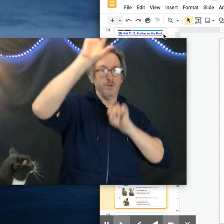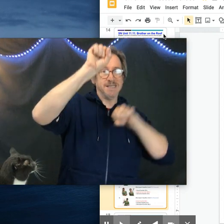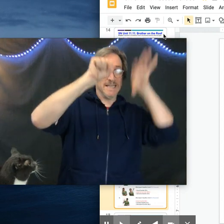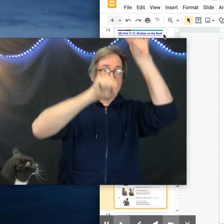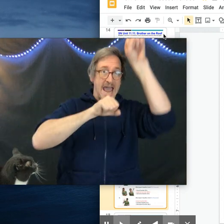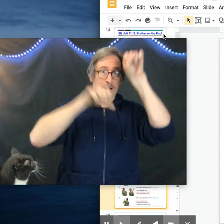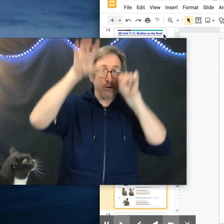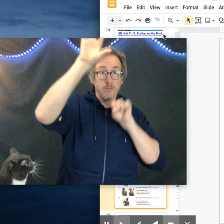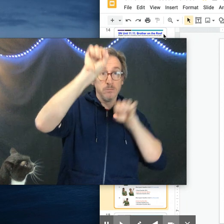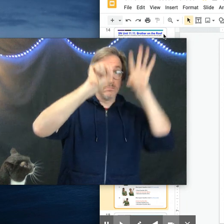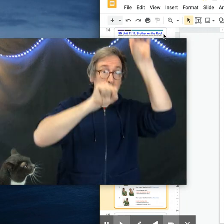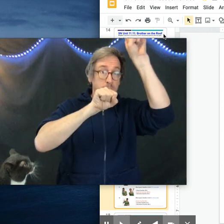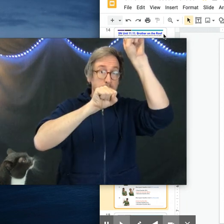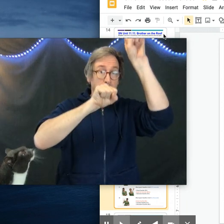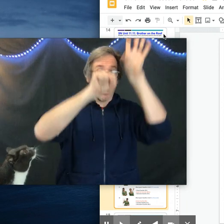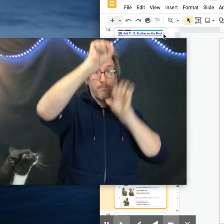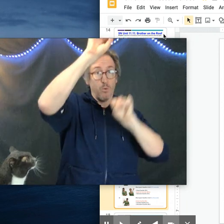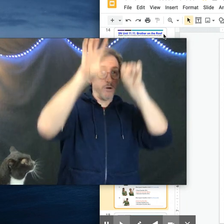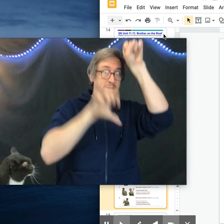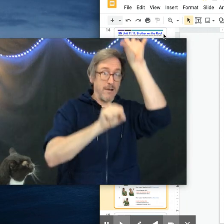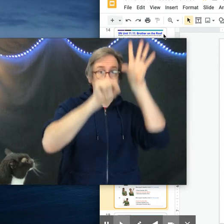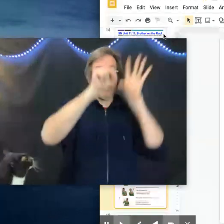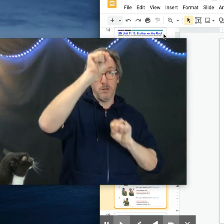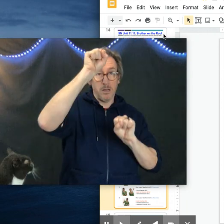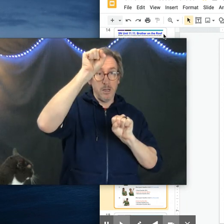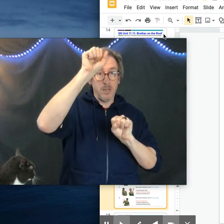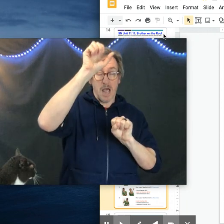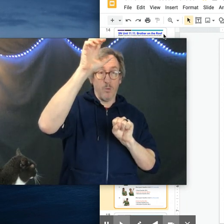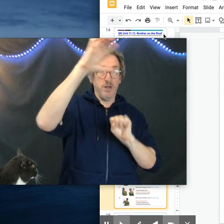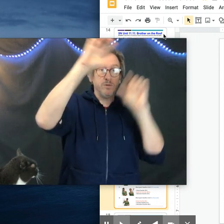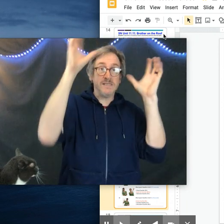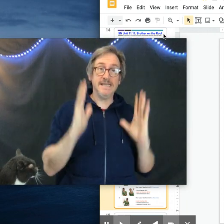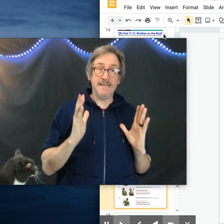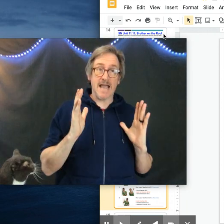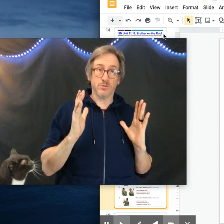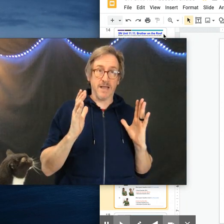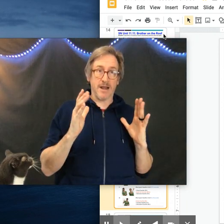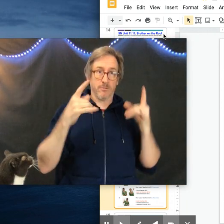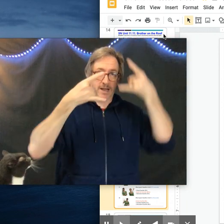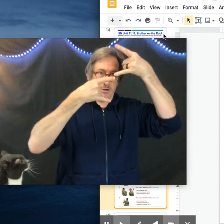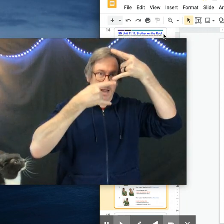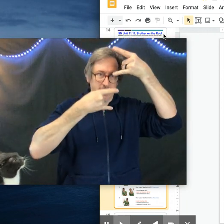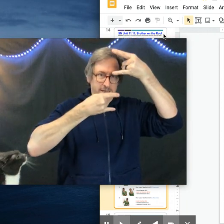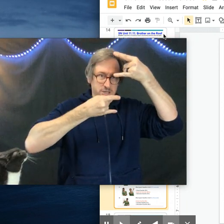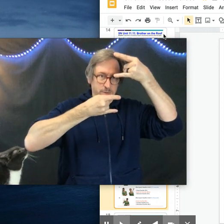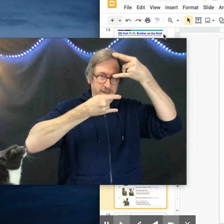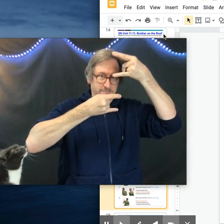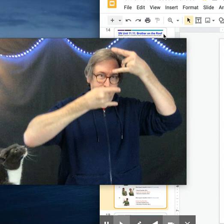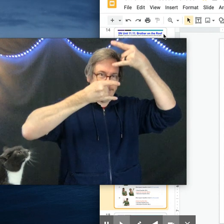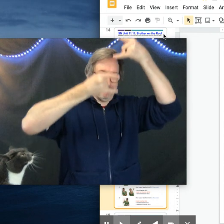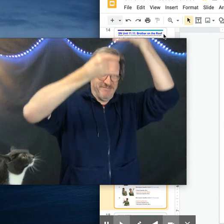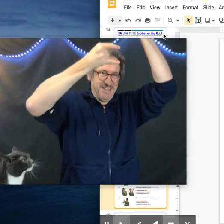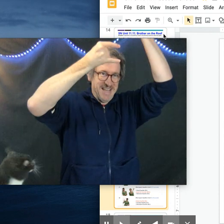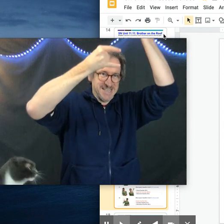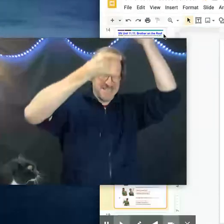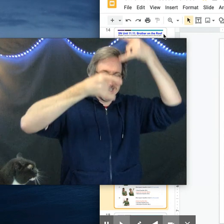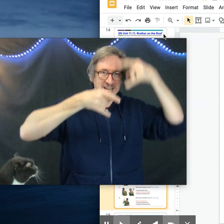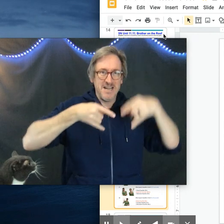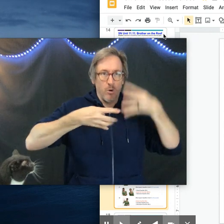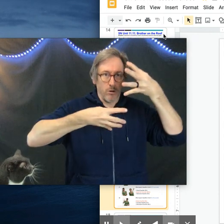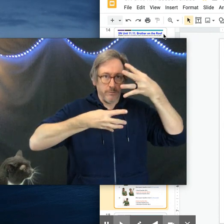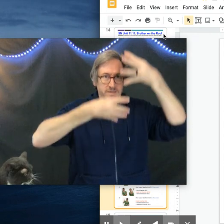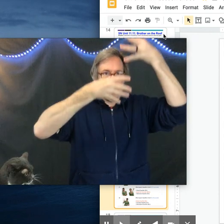if you're using a ladder, up or down, we don't see the actual ladder, right? You're not like doing